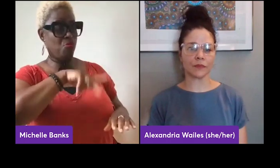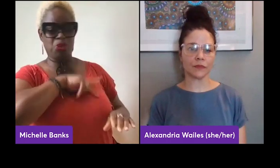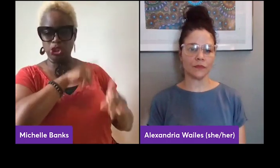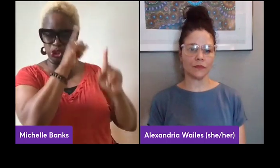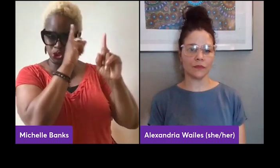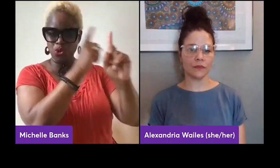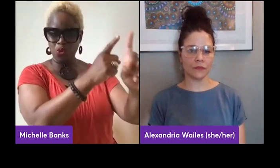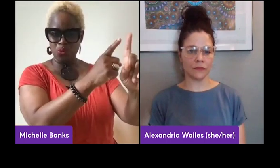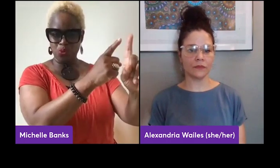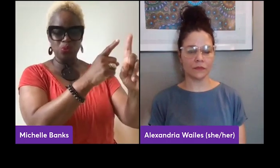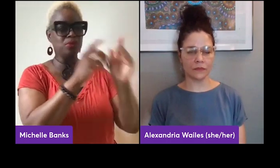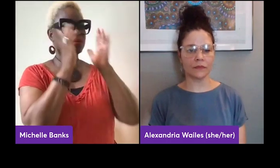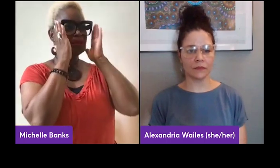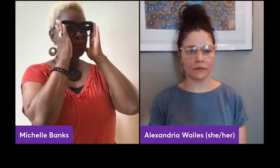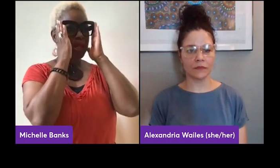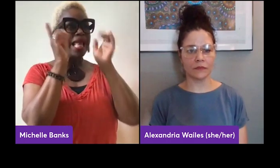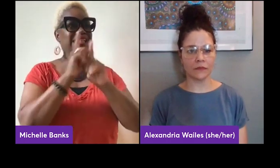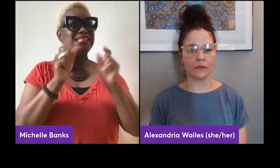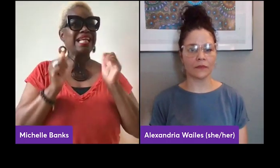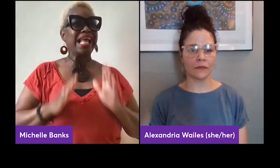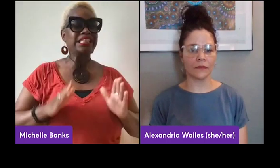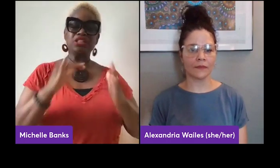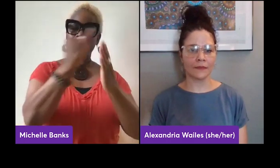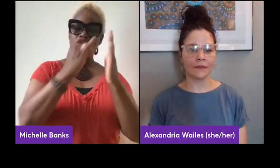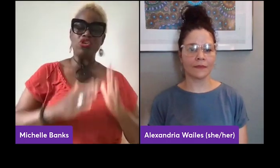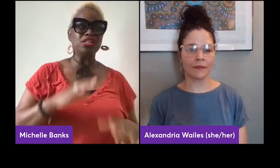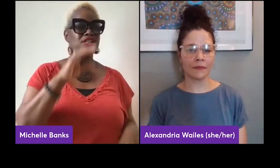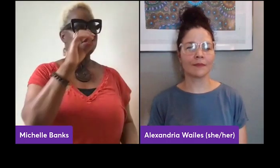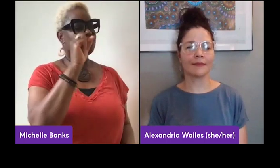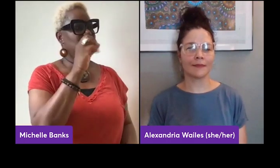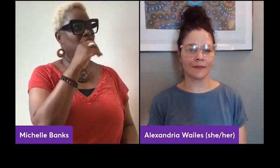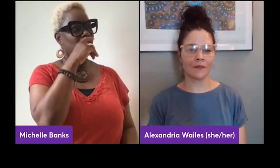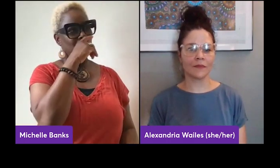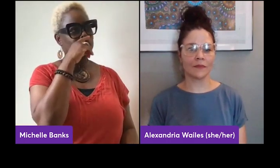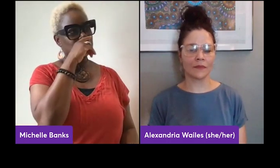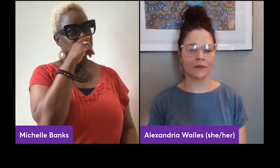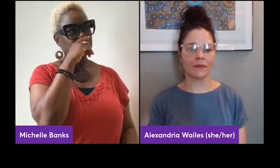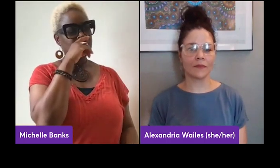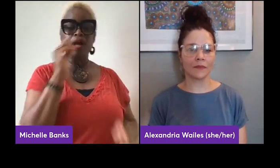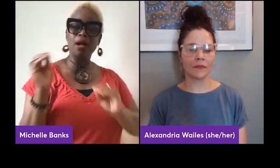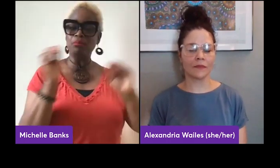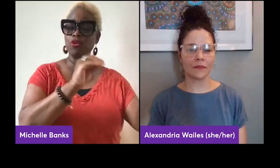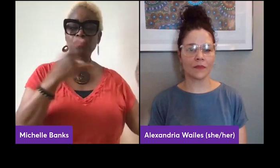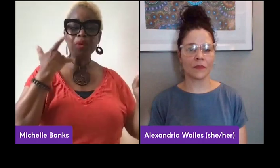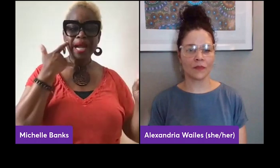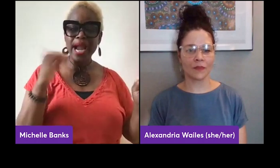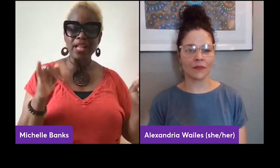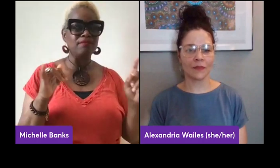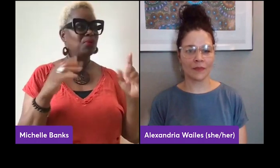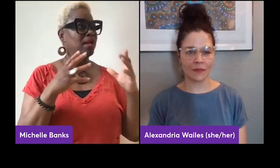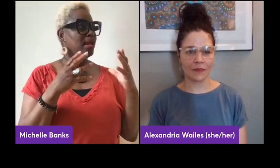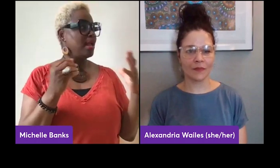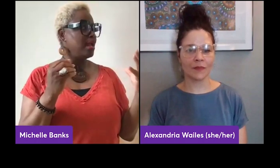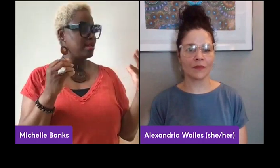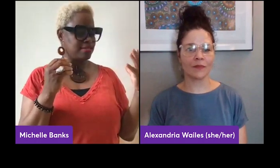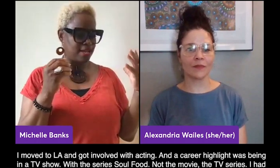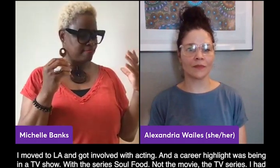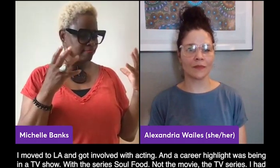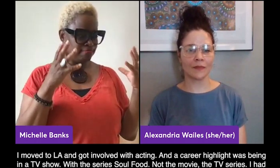I knew that I wanted to focus on my personal goals as an actor and as an